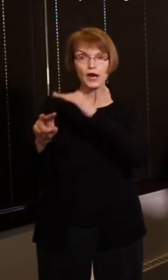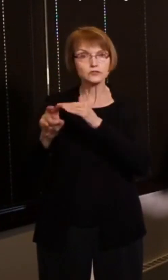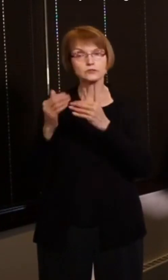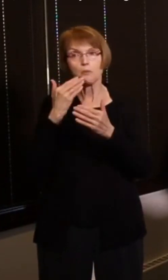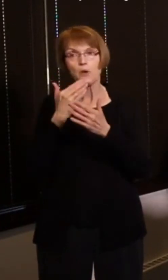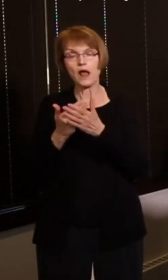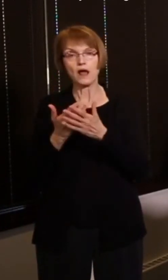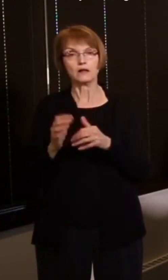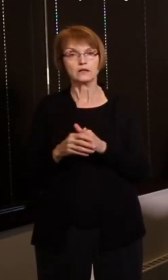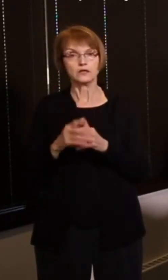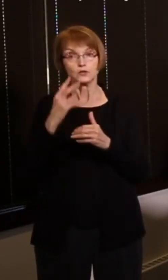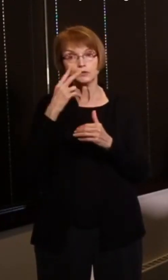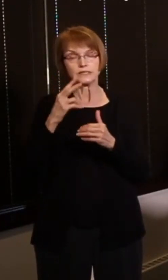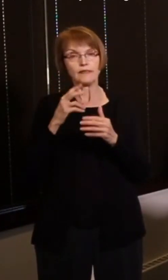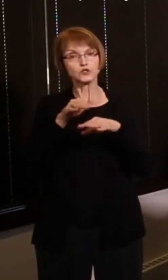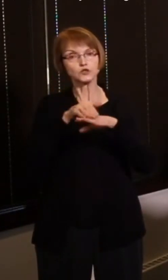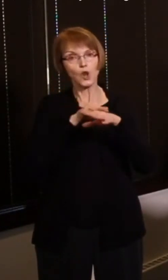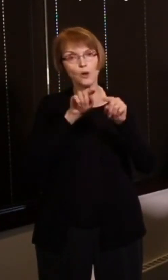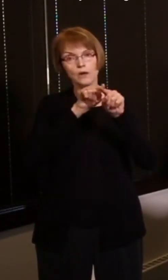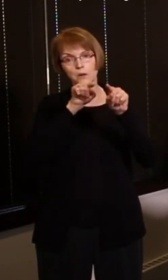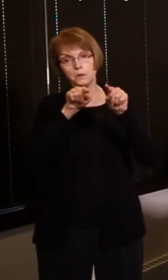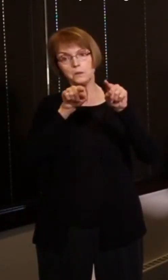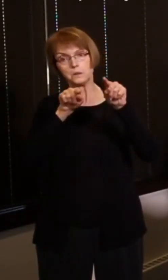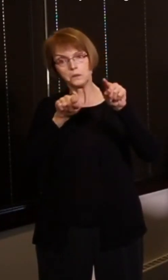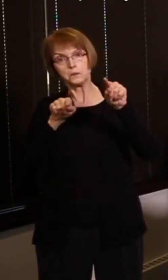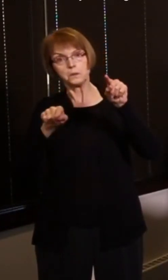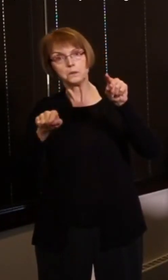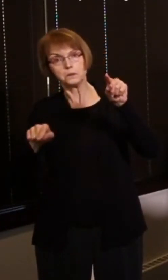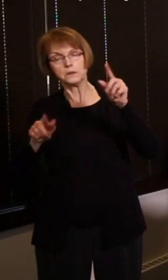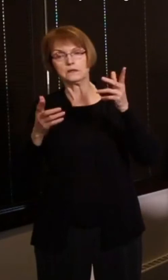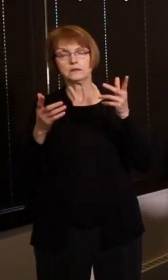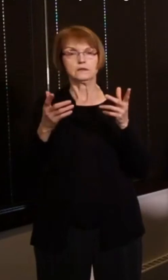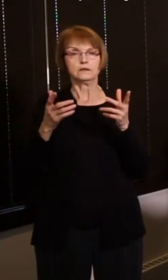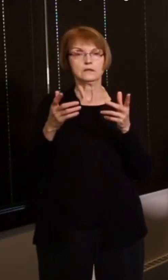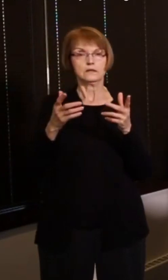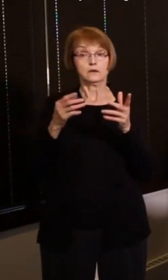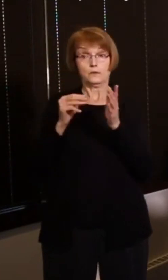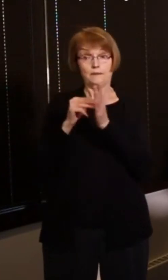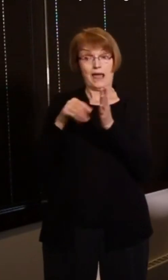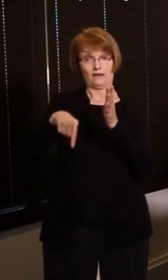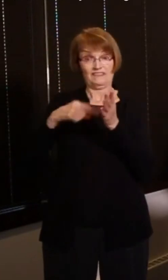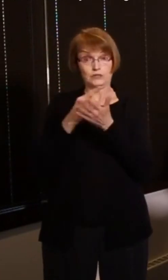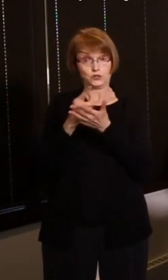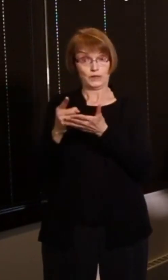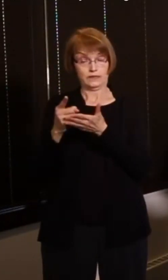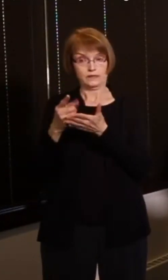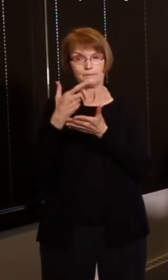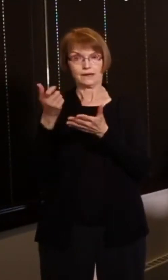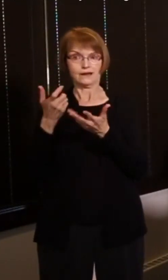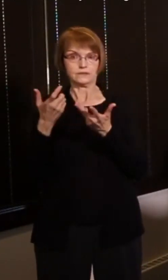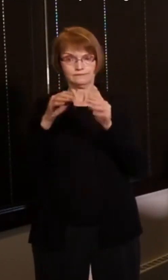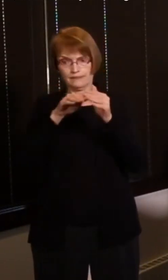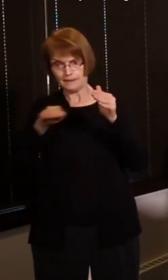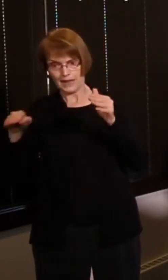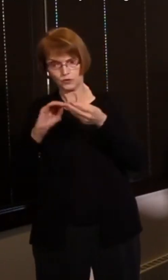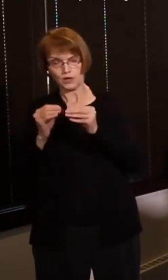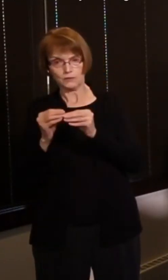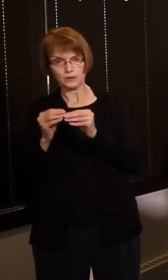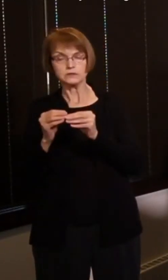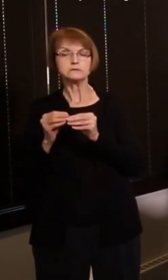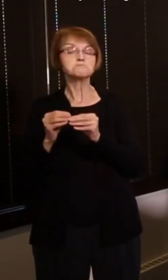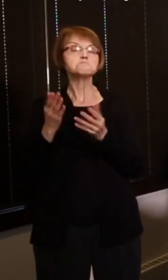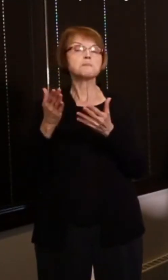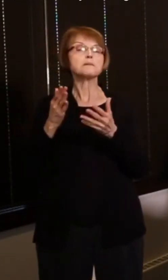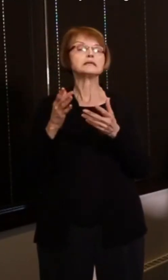see sort of that gradual decline. We have, when we take a look at the model this week, because of that plateauing of numbers, we'll see if we